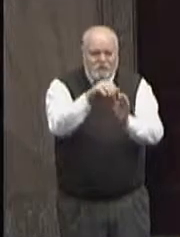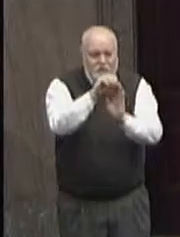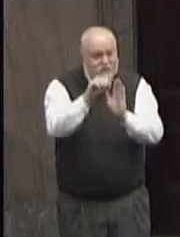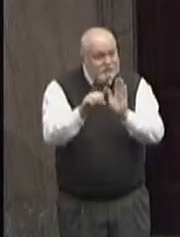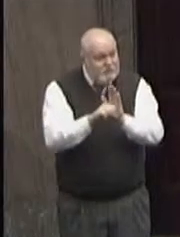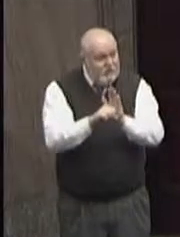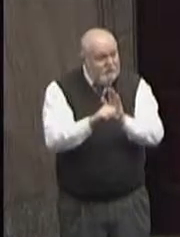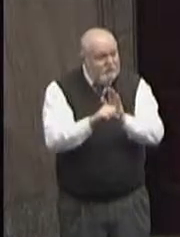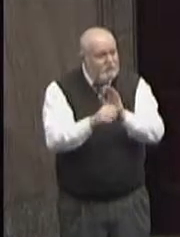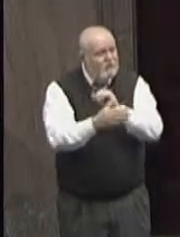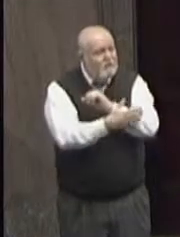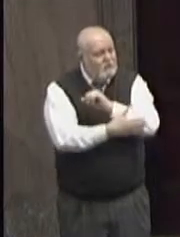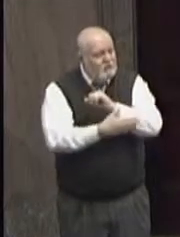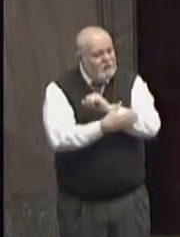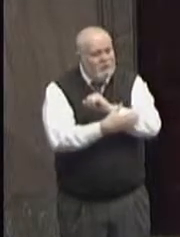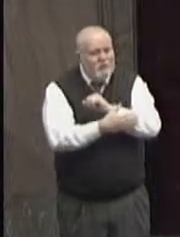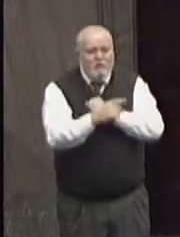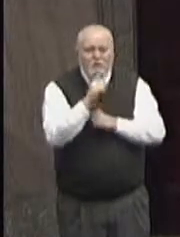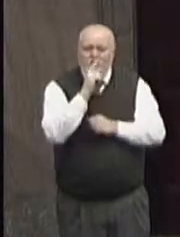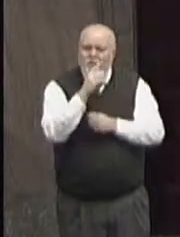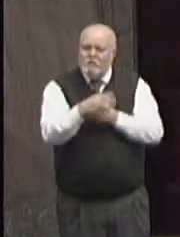country, and our world.